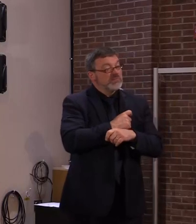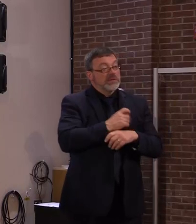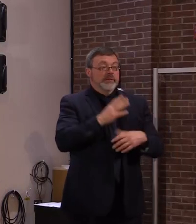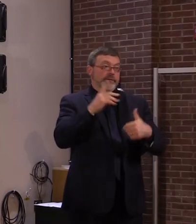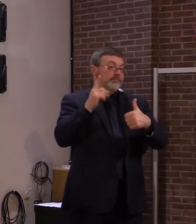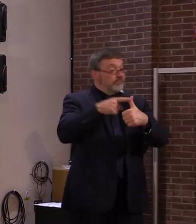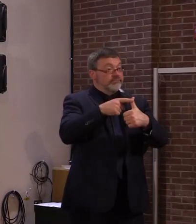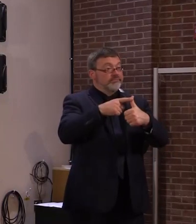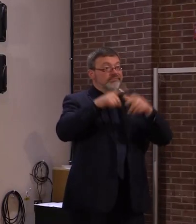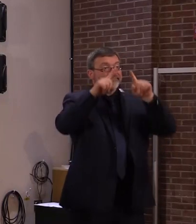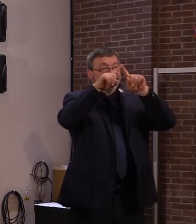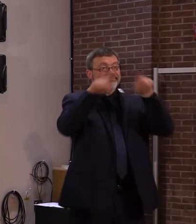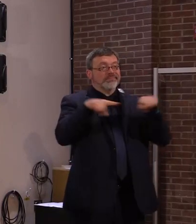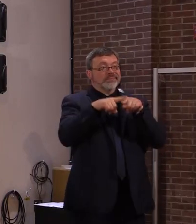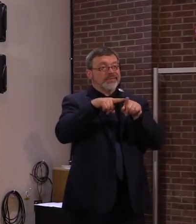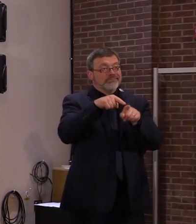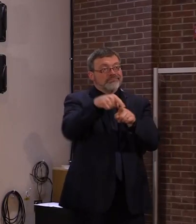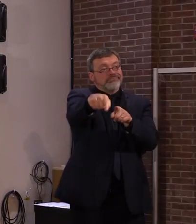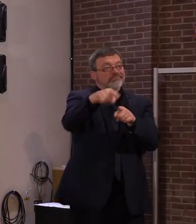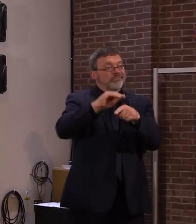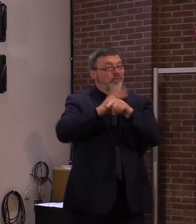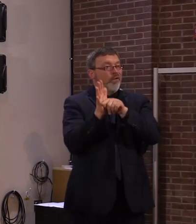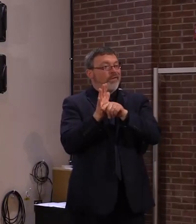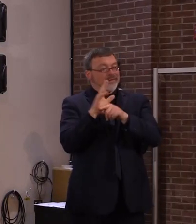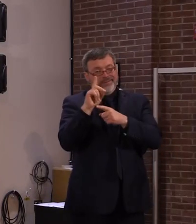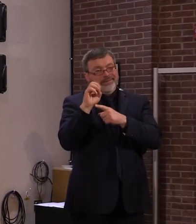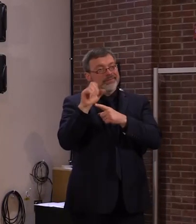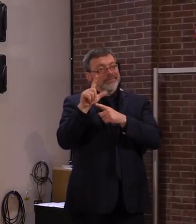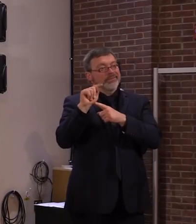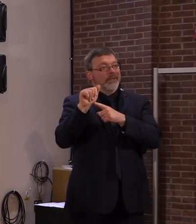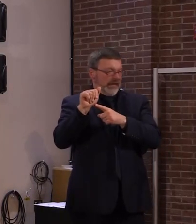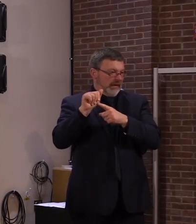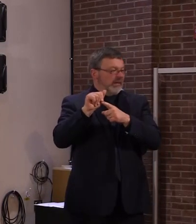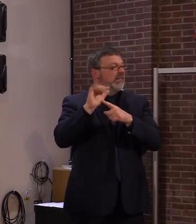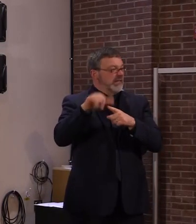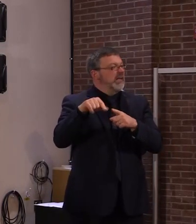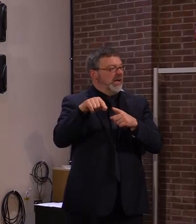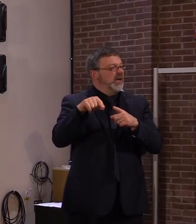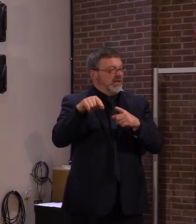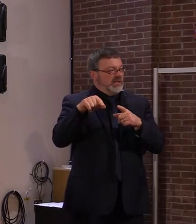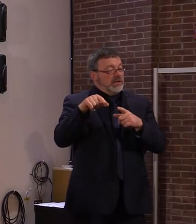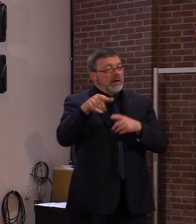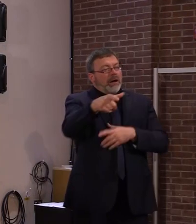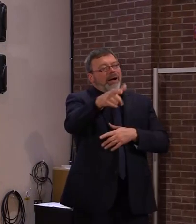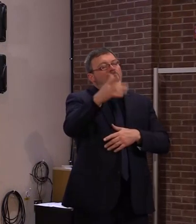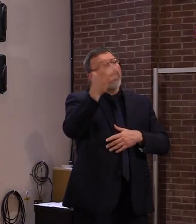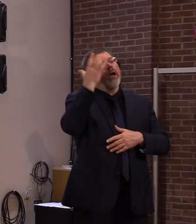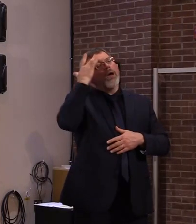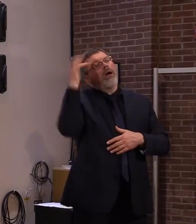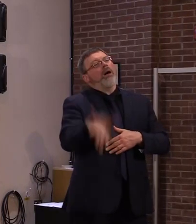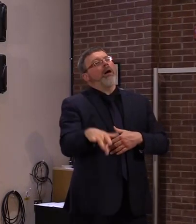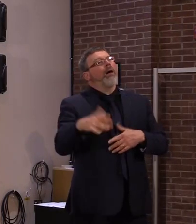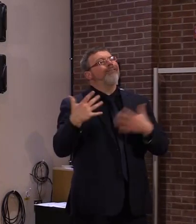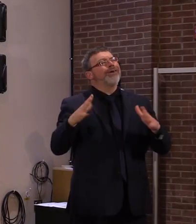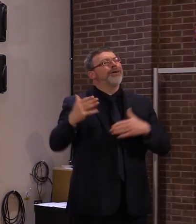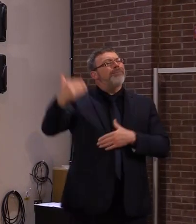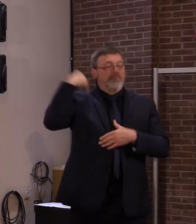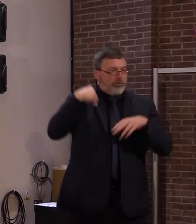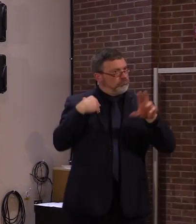like old news, but the fact is, this version of the COVID-19 virus is incredibly